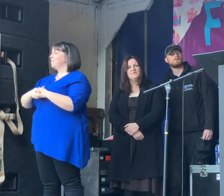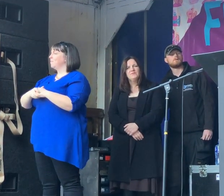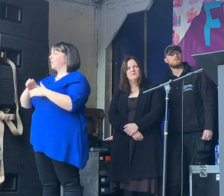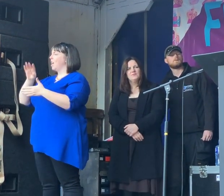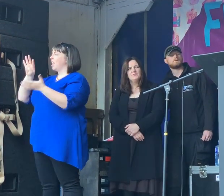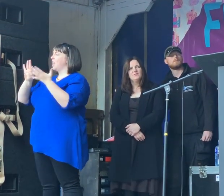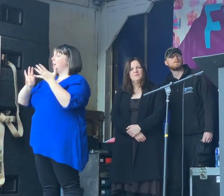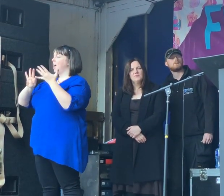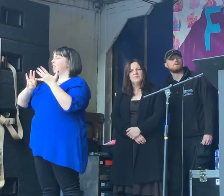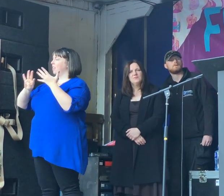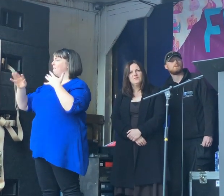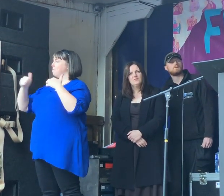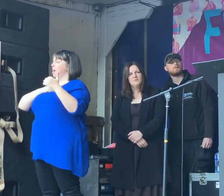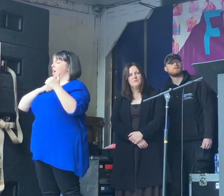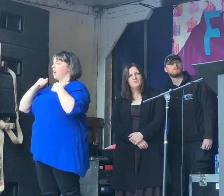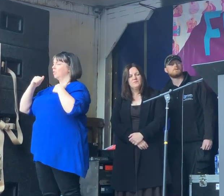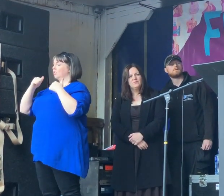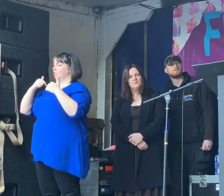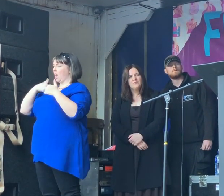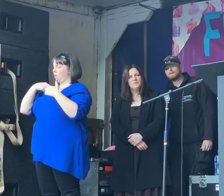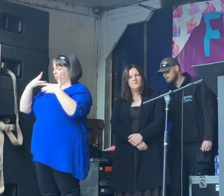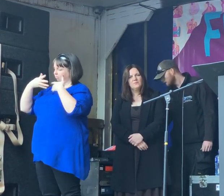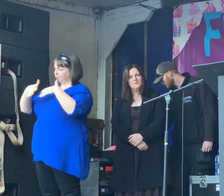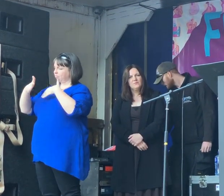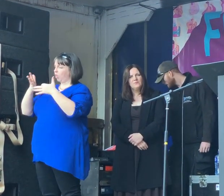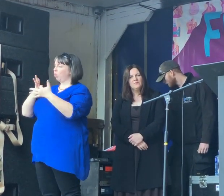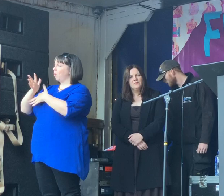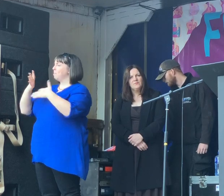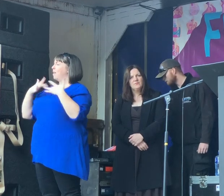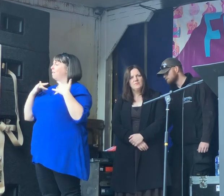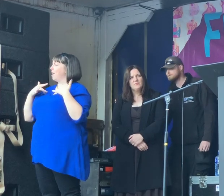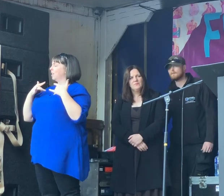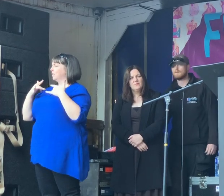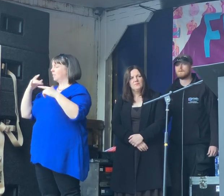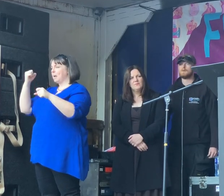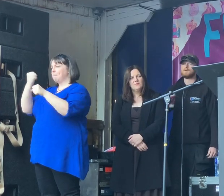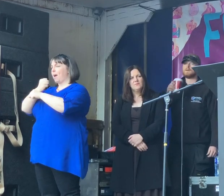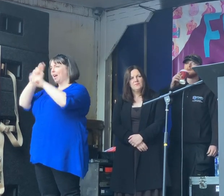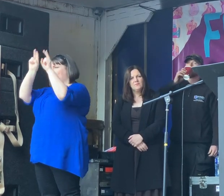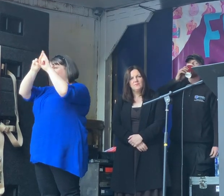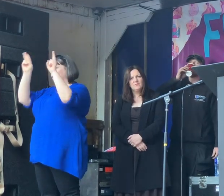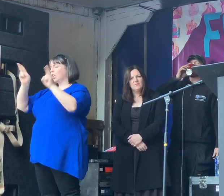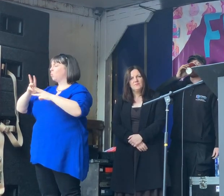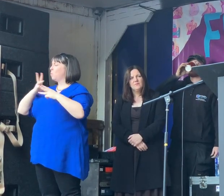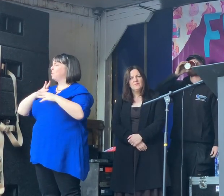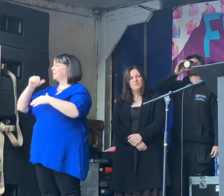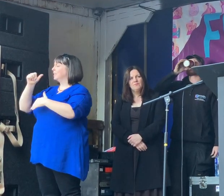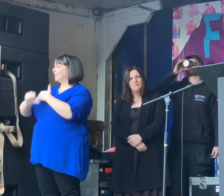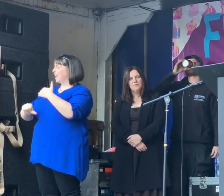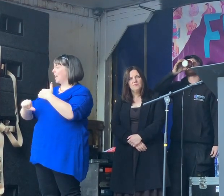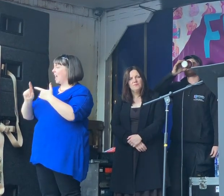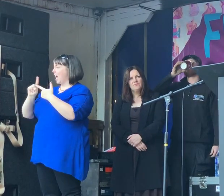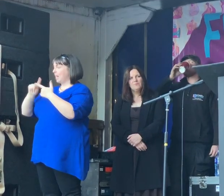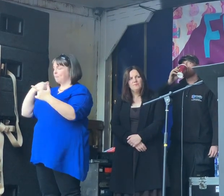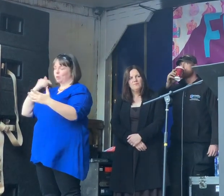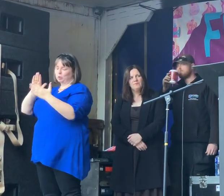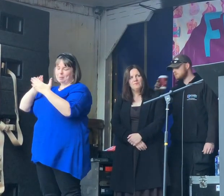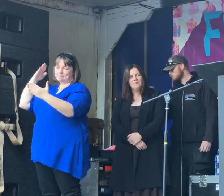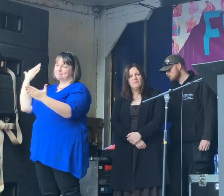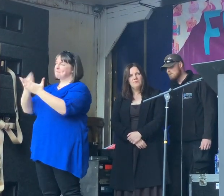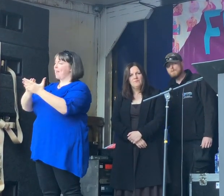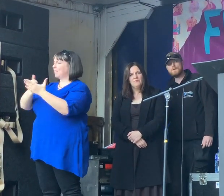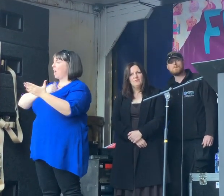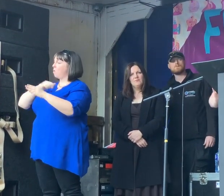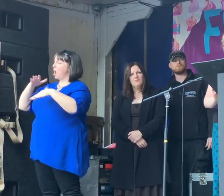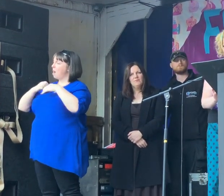On the 9th of March, we will march through Belfast to mark International Women's Day and demand our